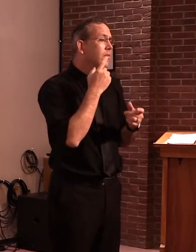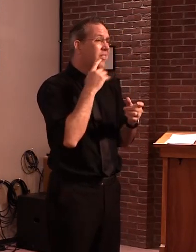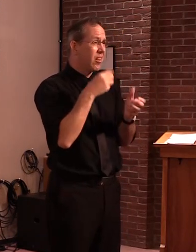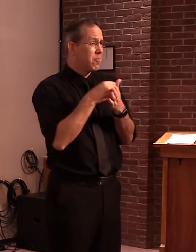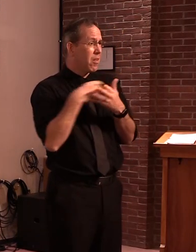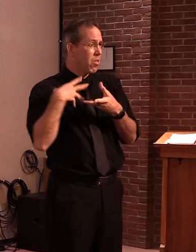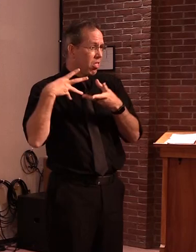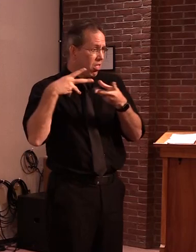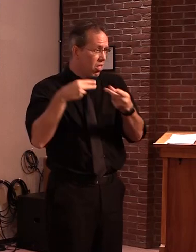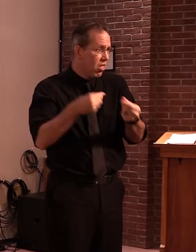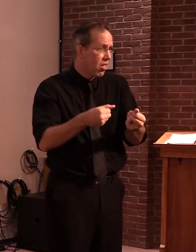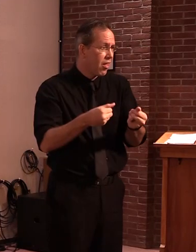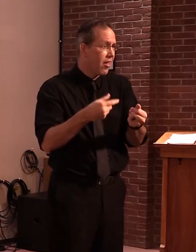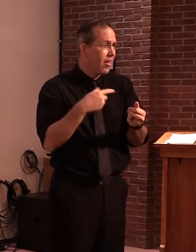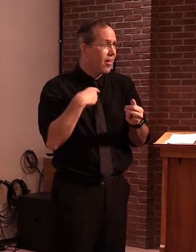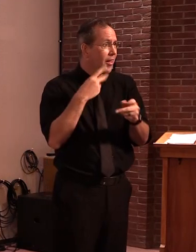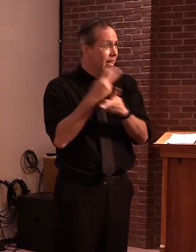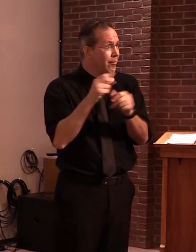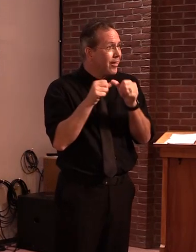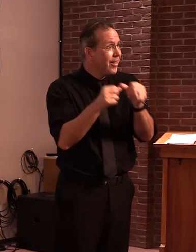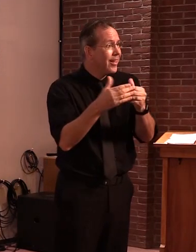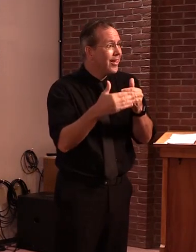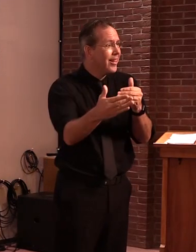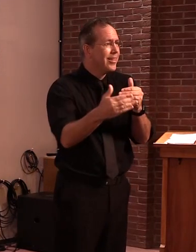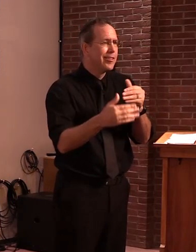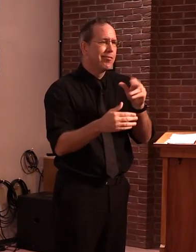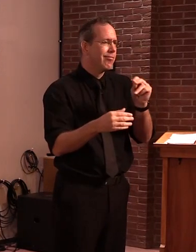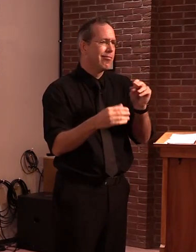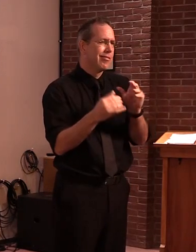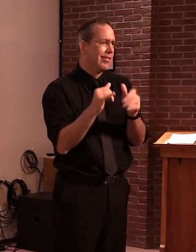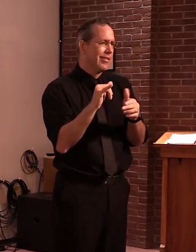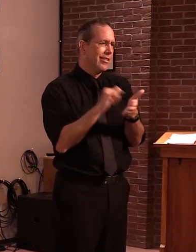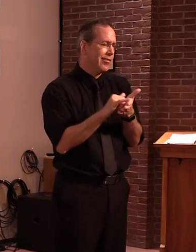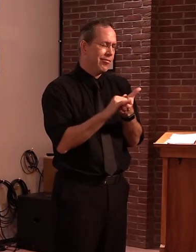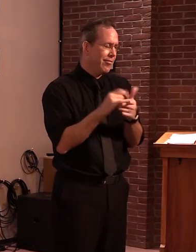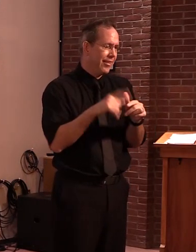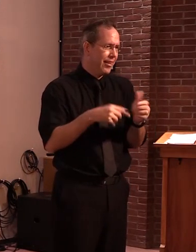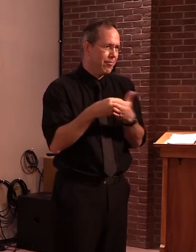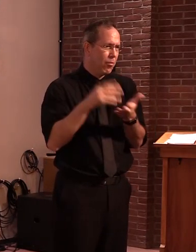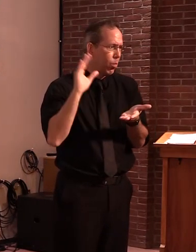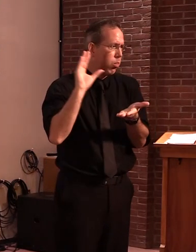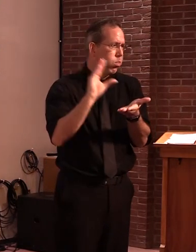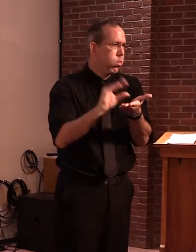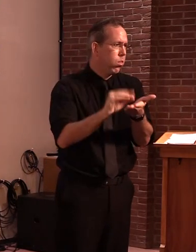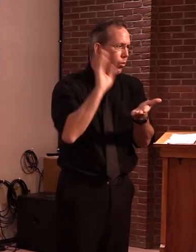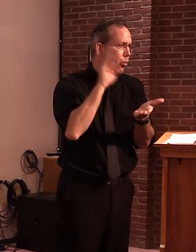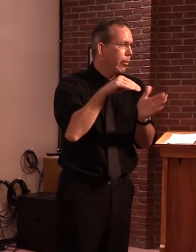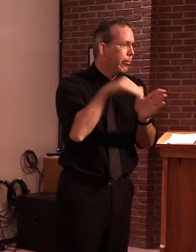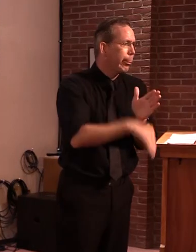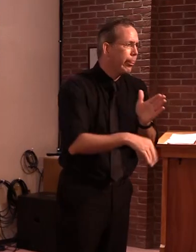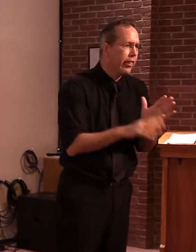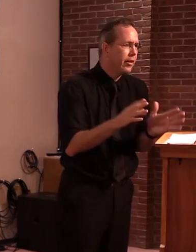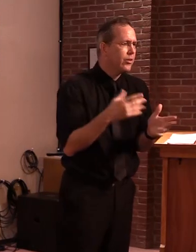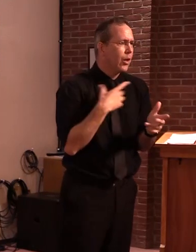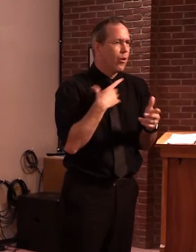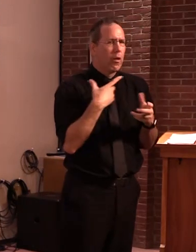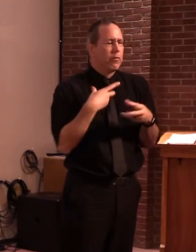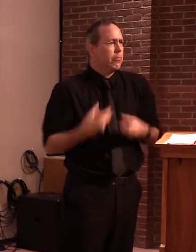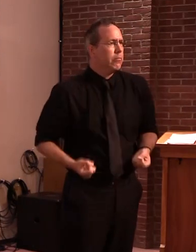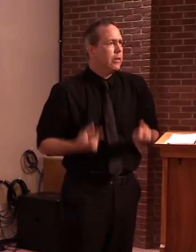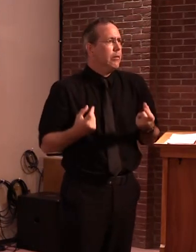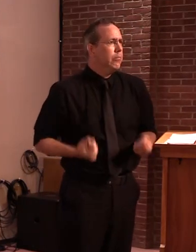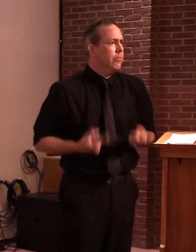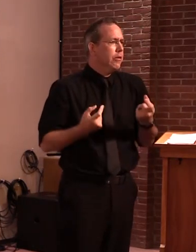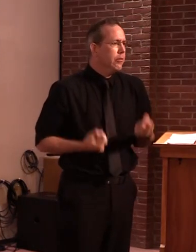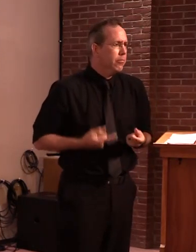sustainable. The cost of it is prohibitive, and we need to move to a more permanent housing